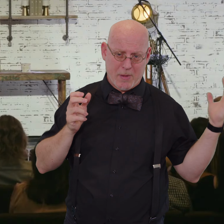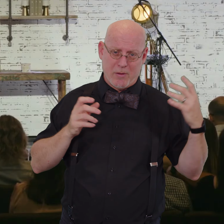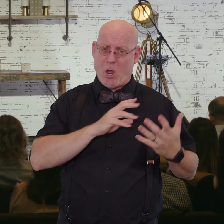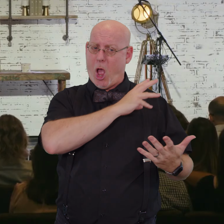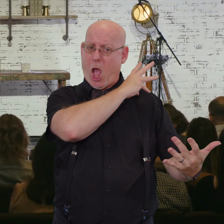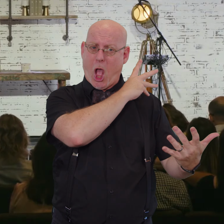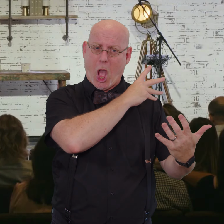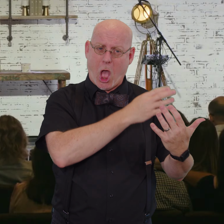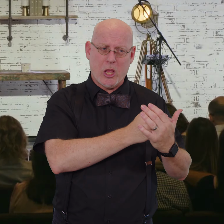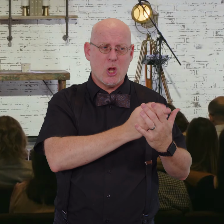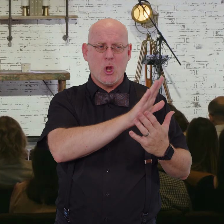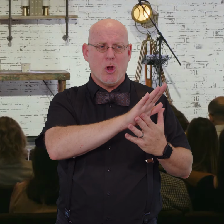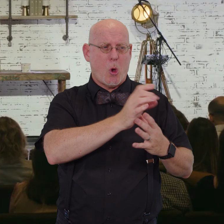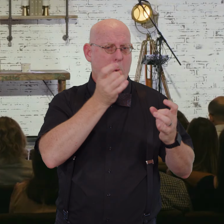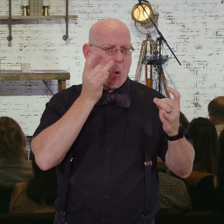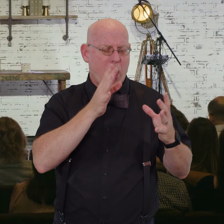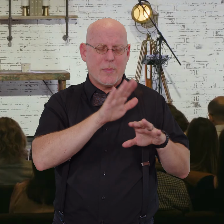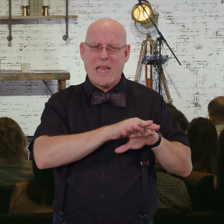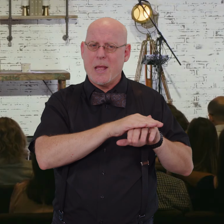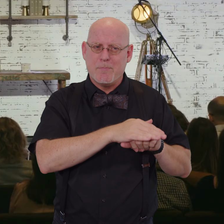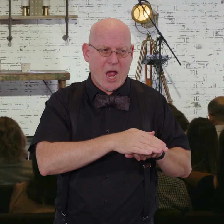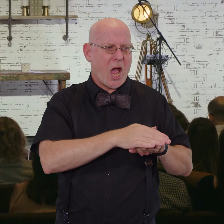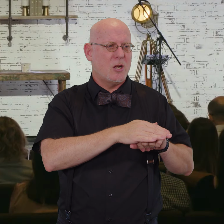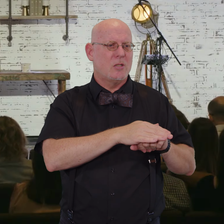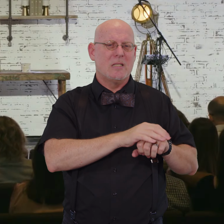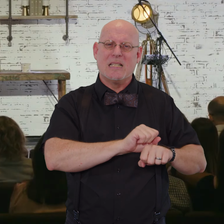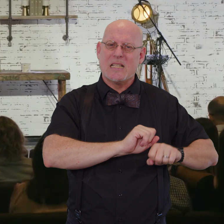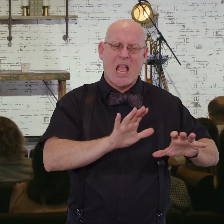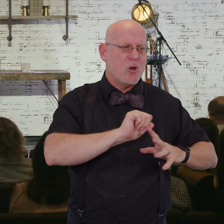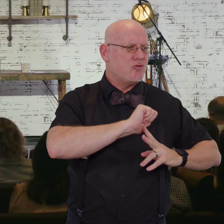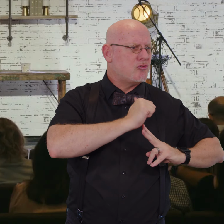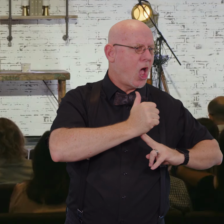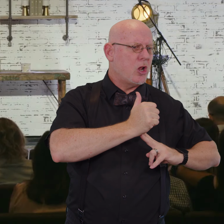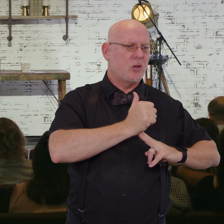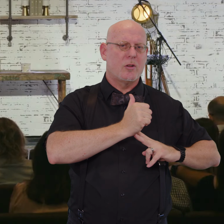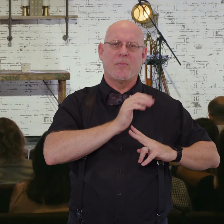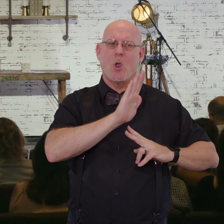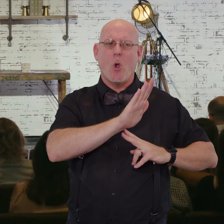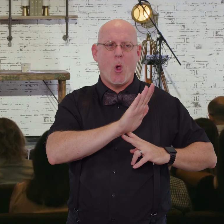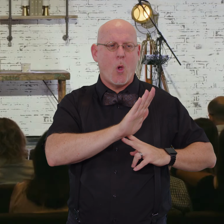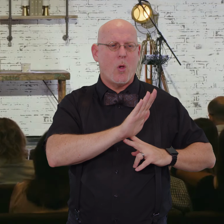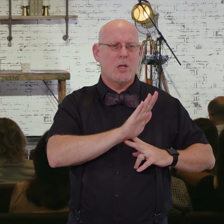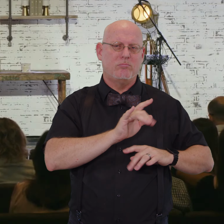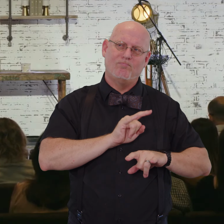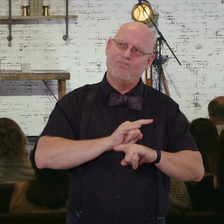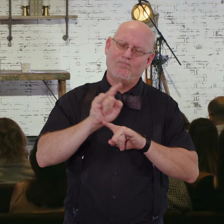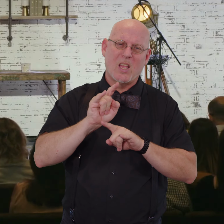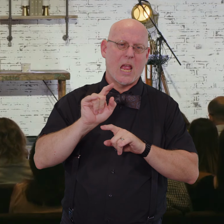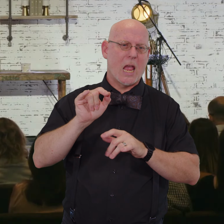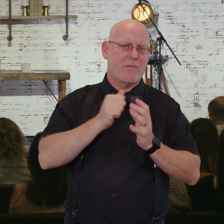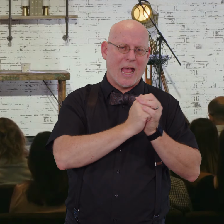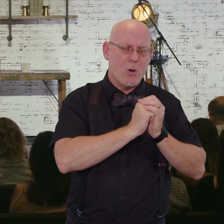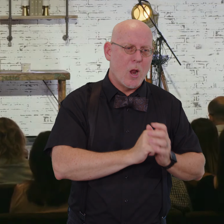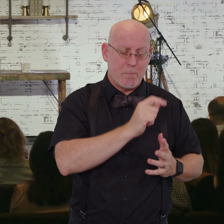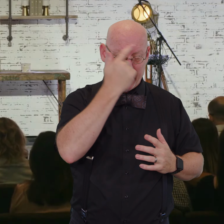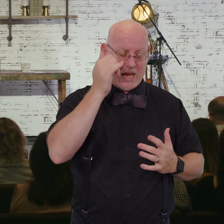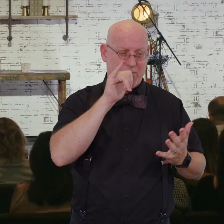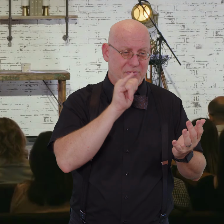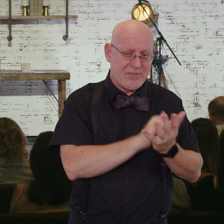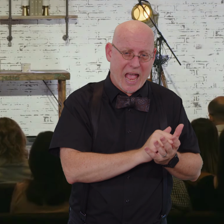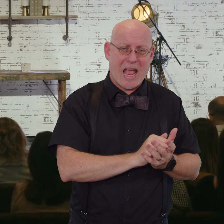therefore based on all this based on your radical hypocrisy based on your blatant adultery based on your blasphemous idolatry